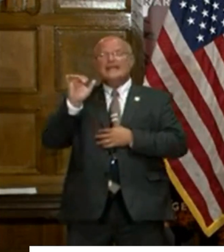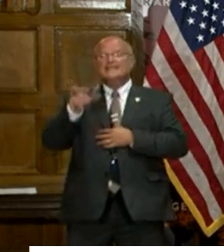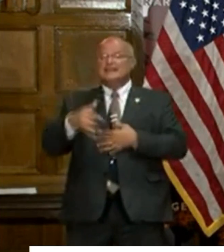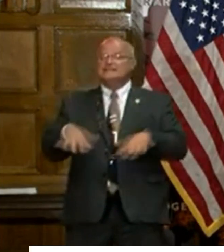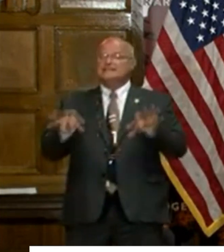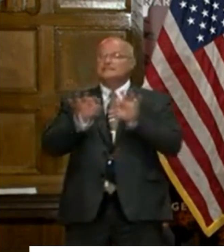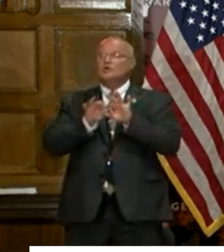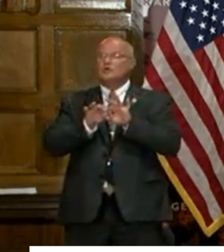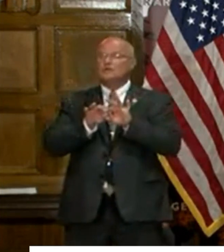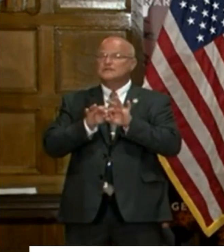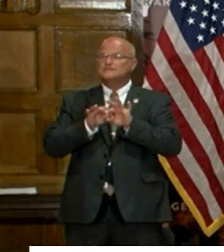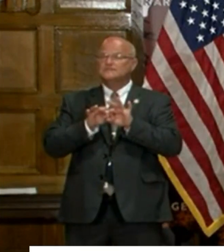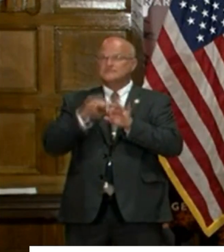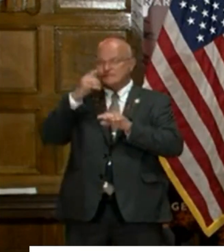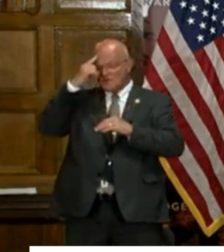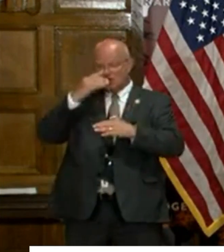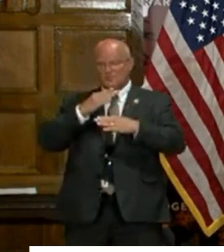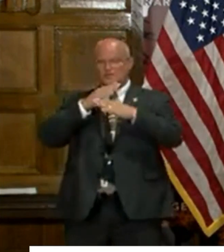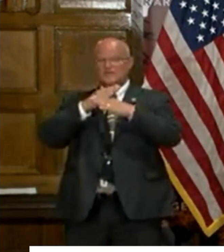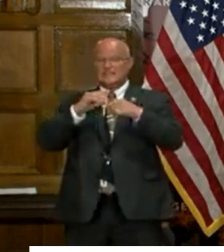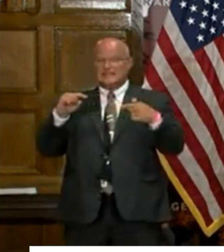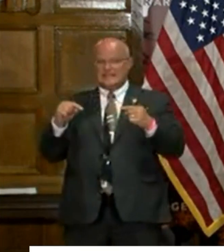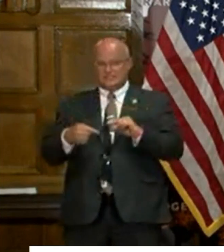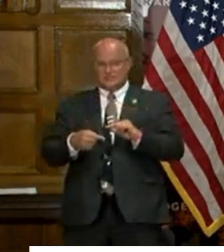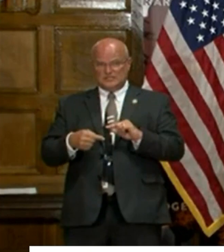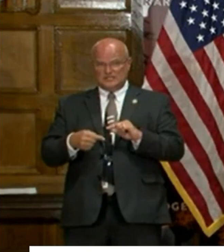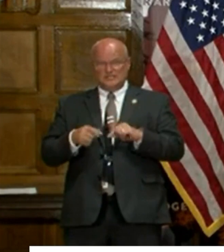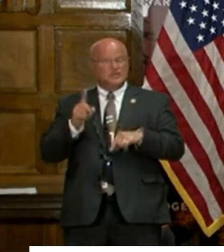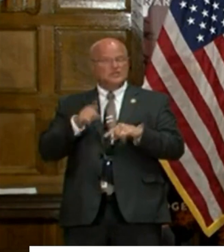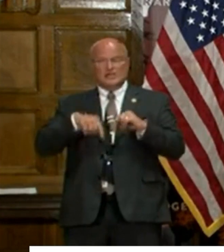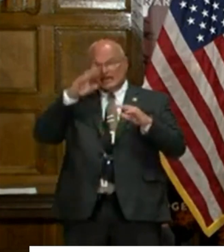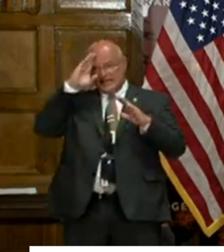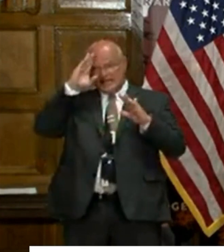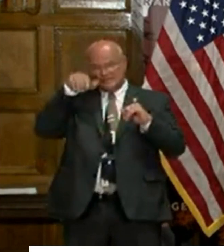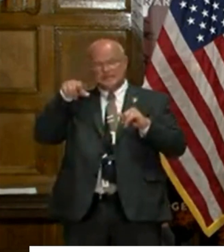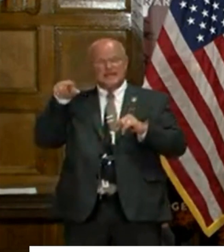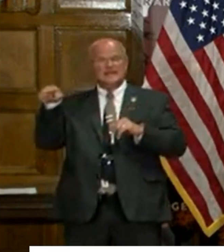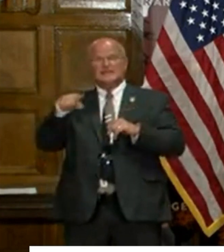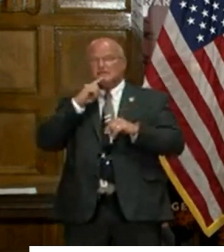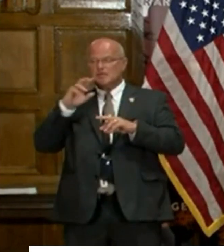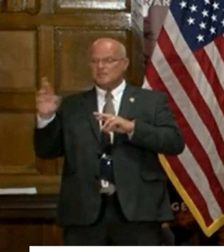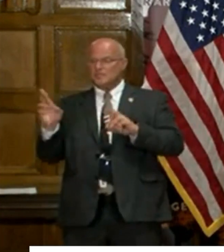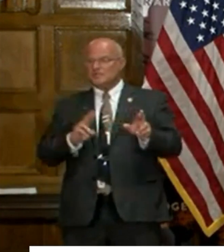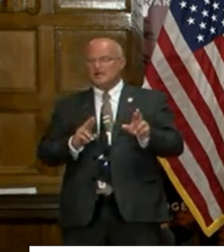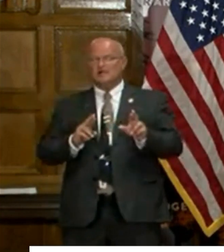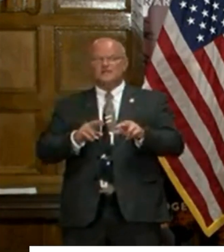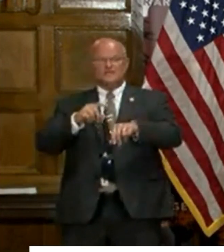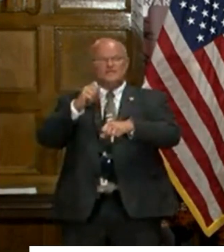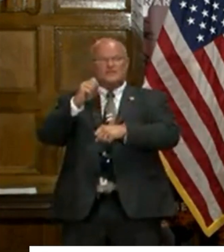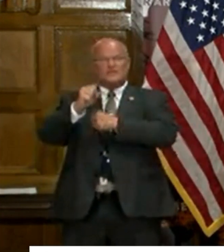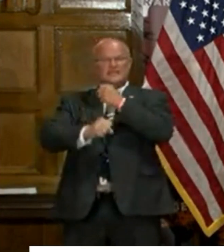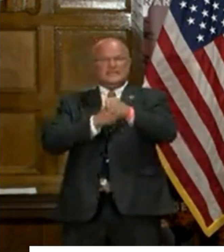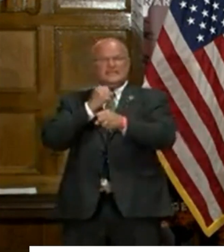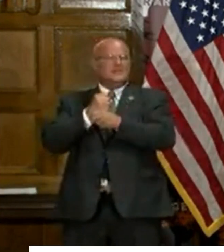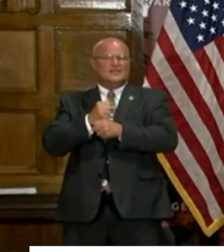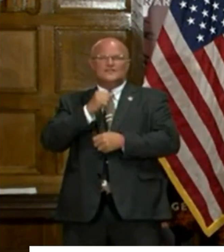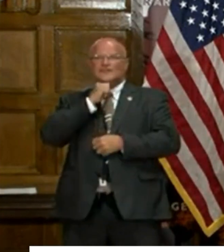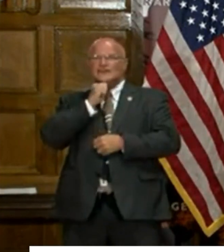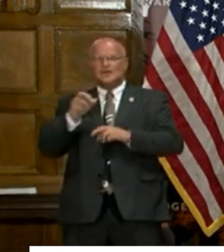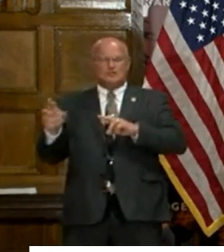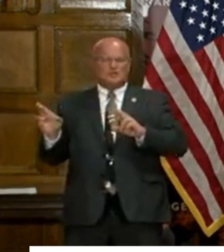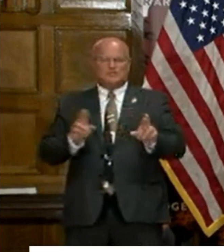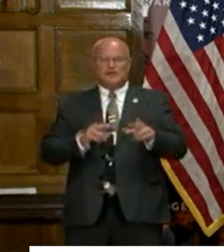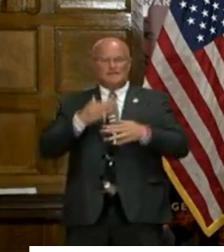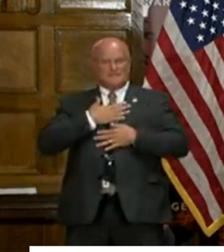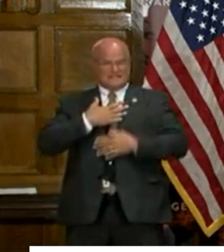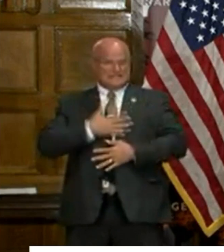is important for preventing injury. You can't expect them to be prepared for a season if you cannot be